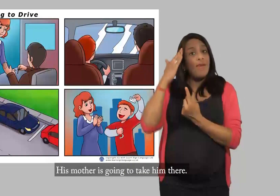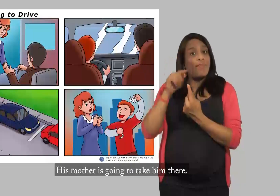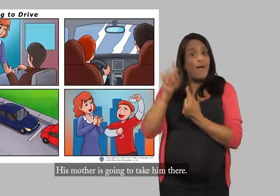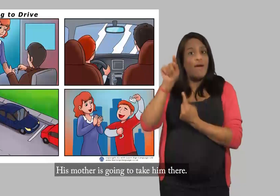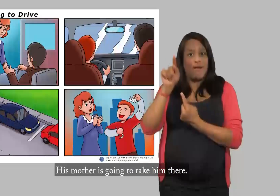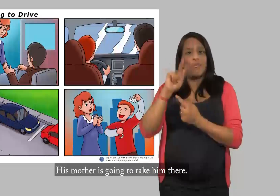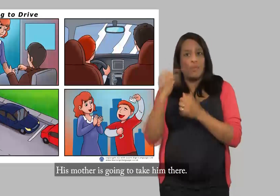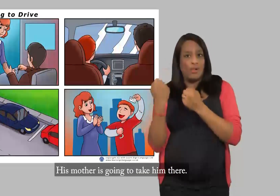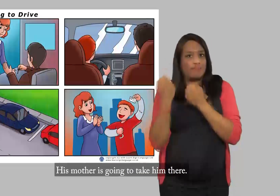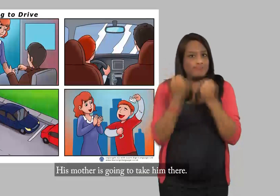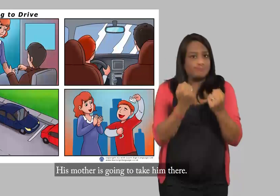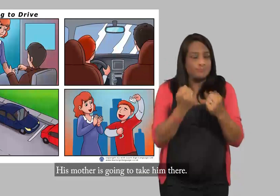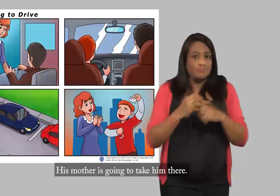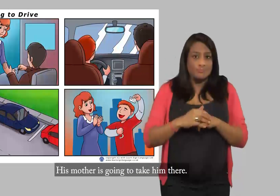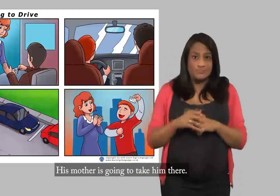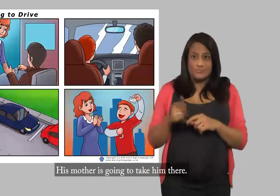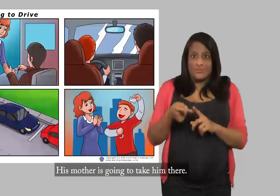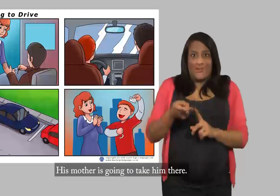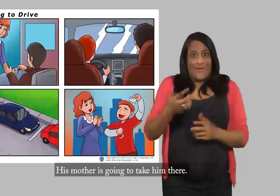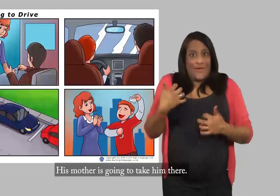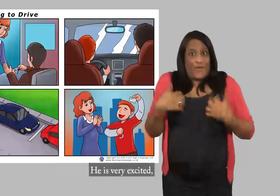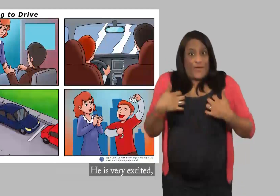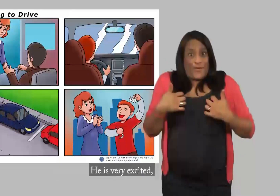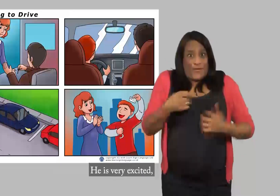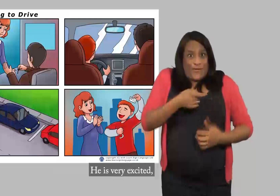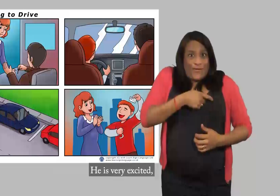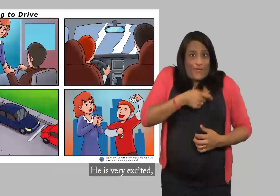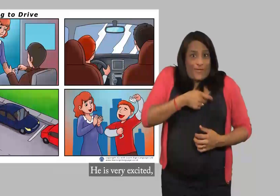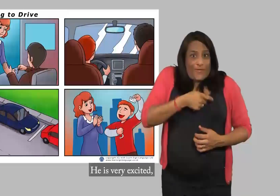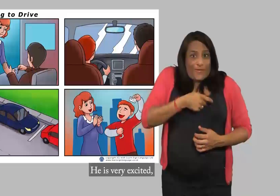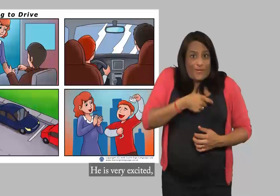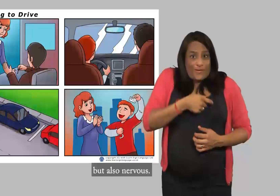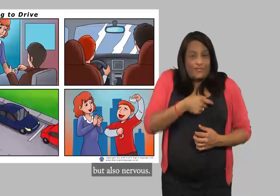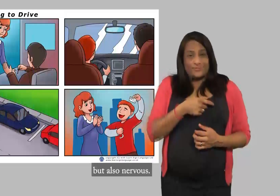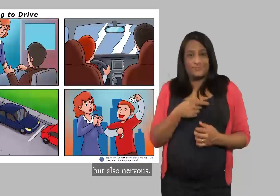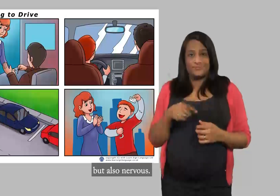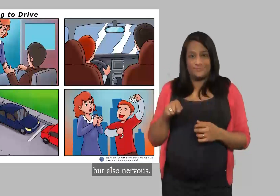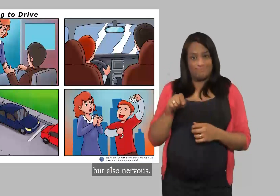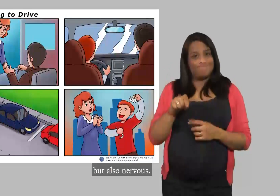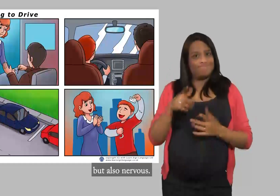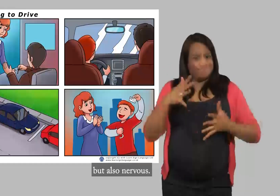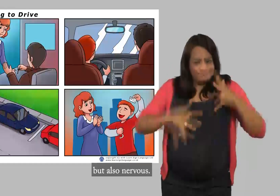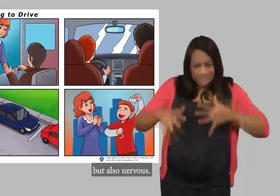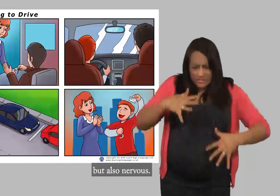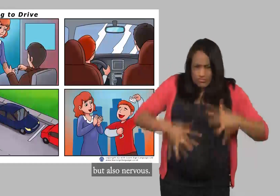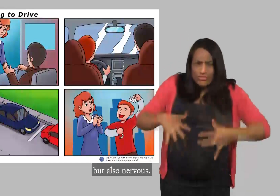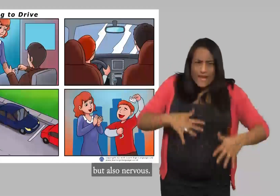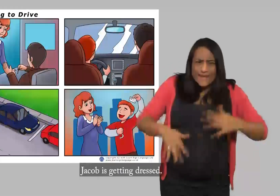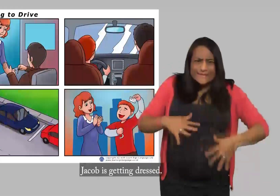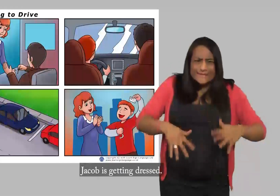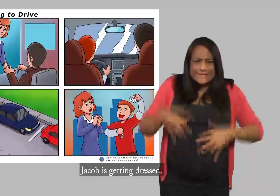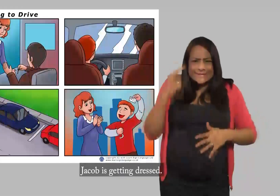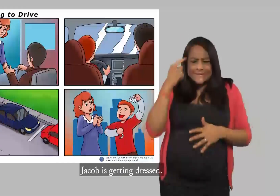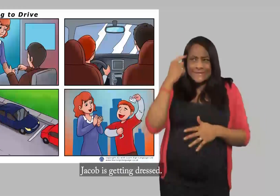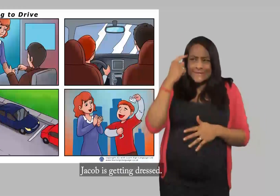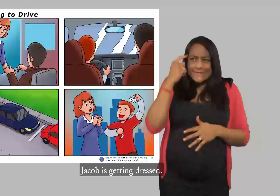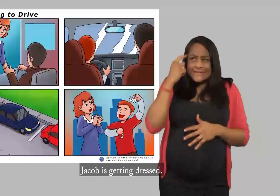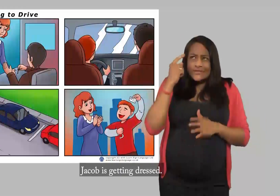His mother is going to take him there. He is very excited, but also nervous. Jacob is getting